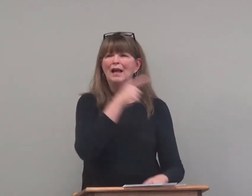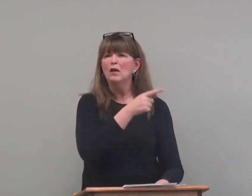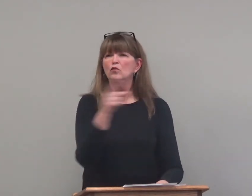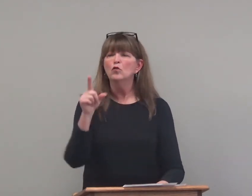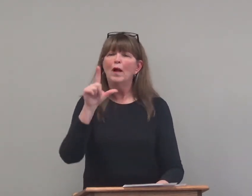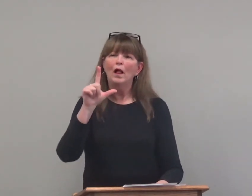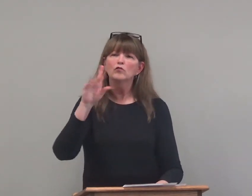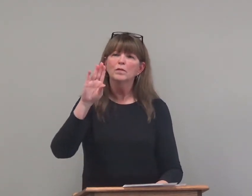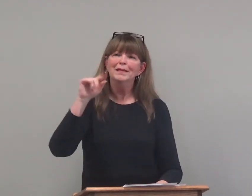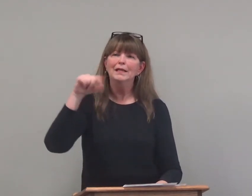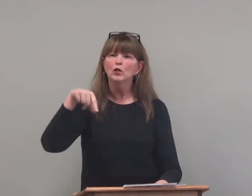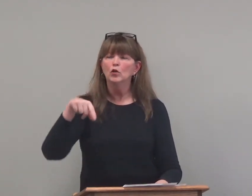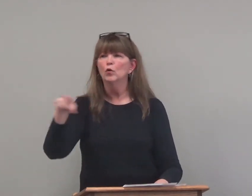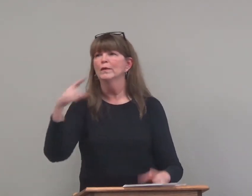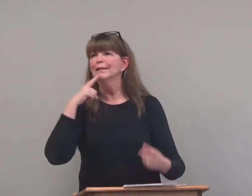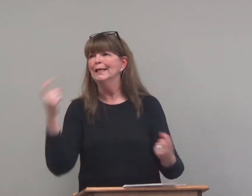Maybe you think differently.